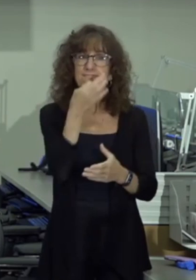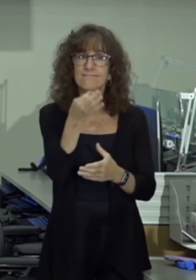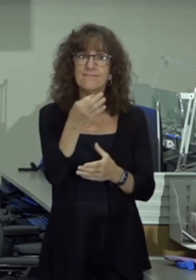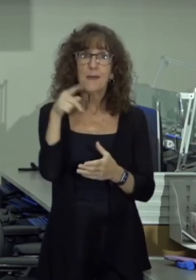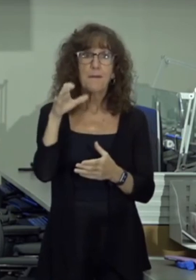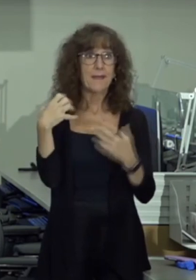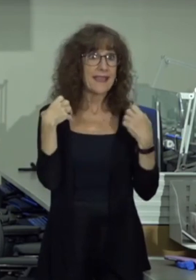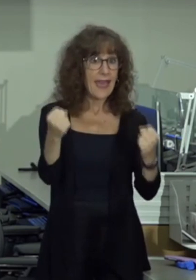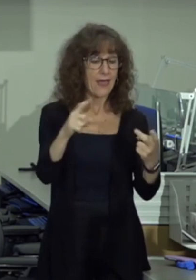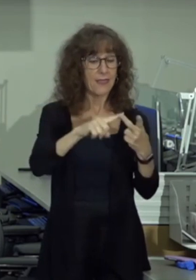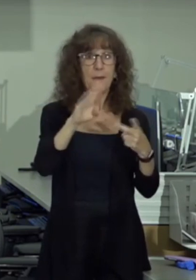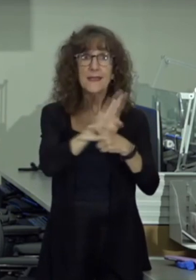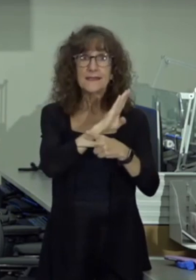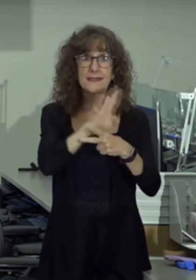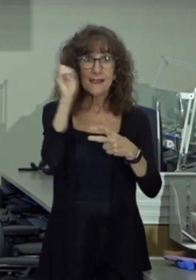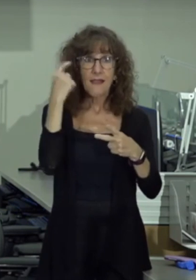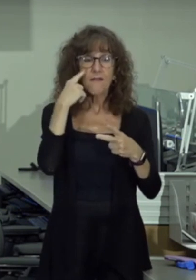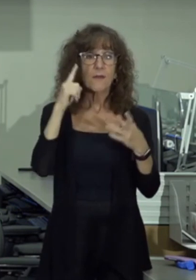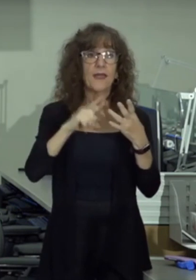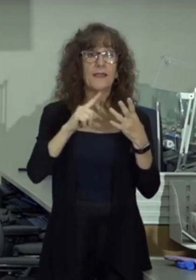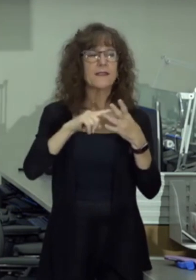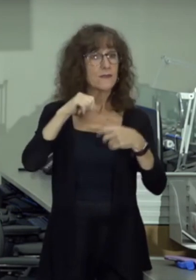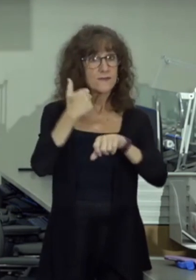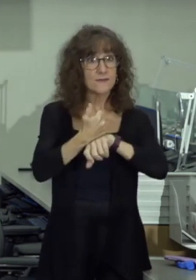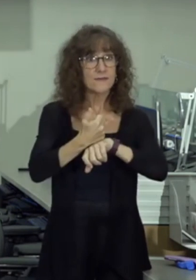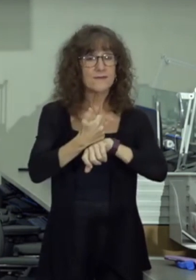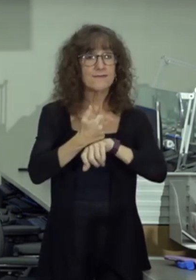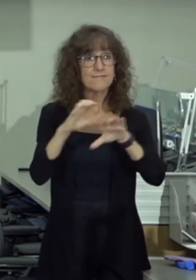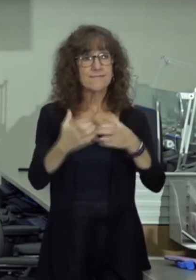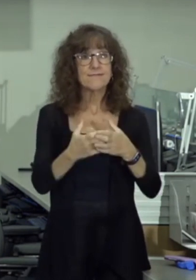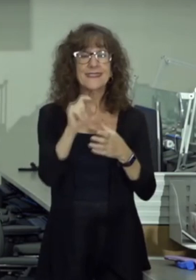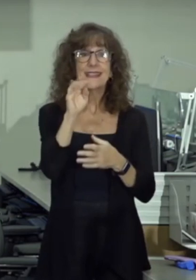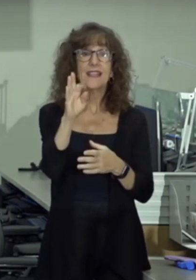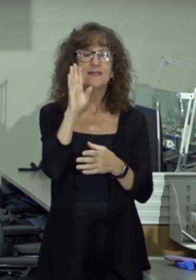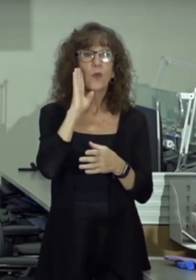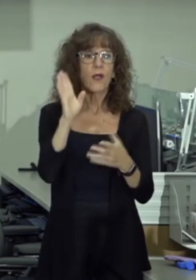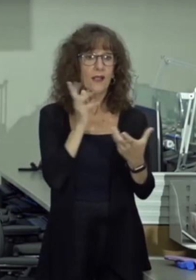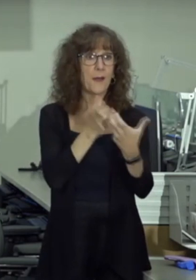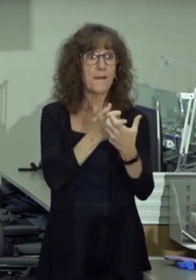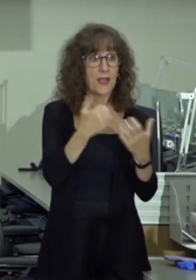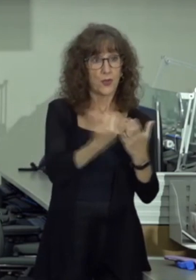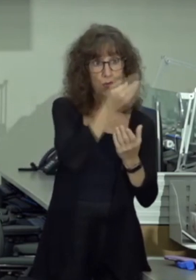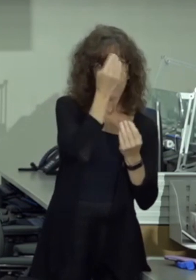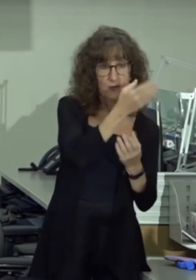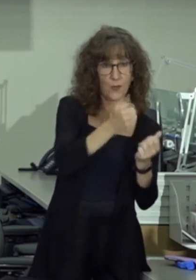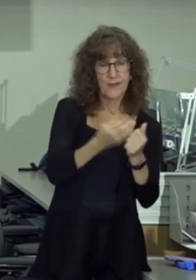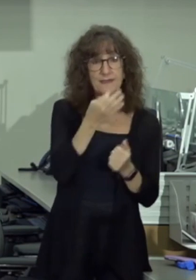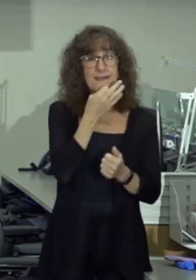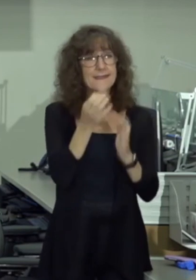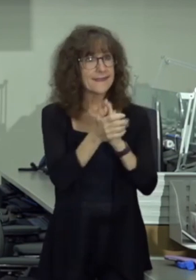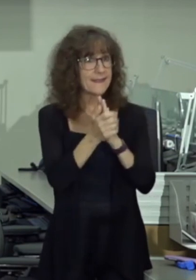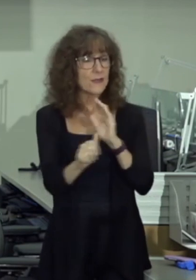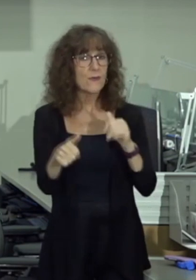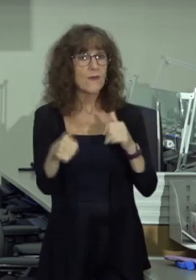in public health, business, and government to create a nexus. The task force will combine new data with expertise to